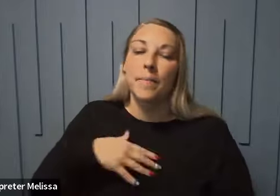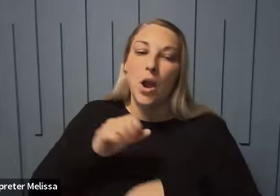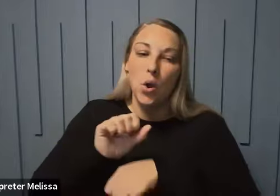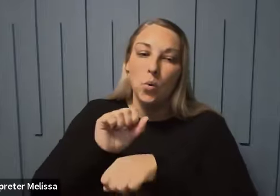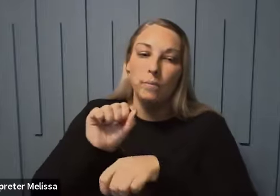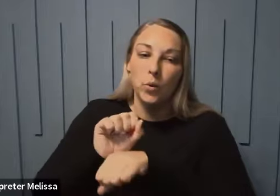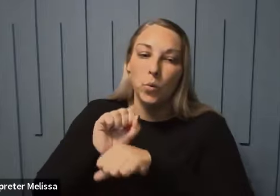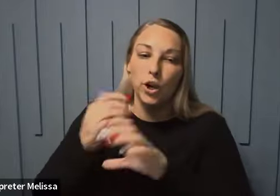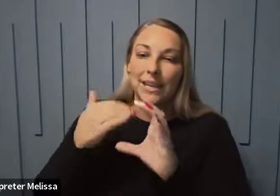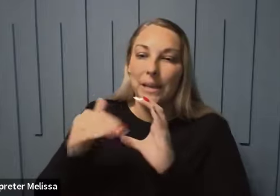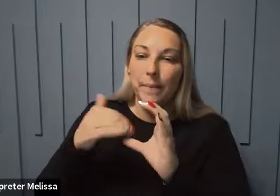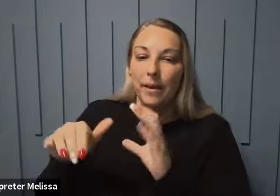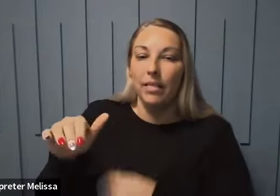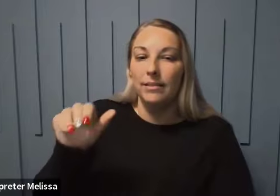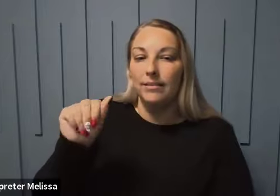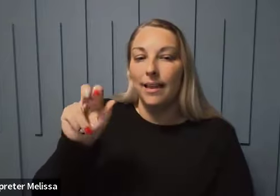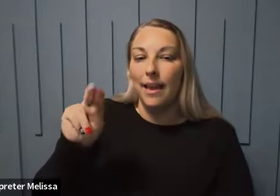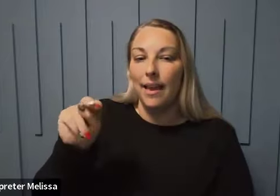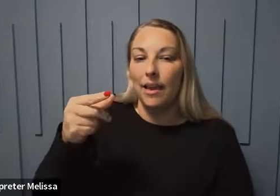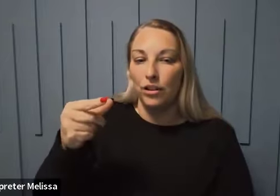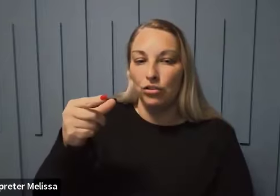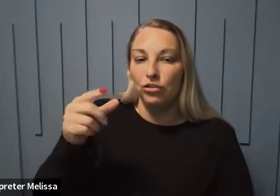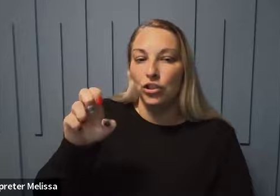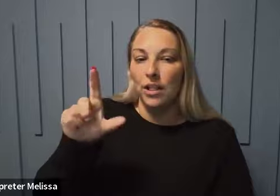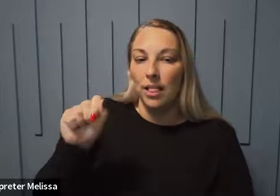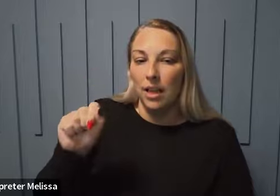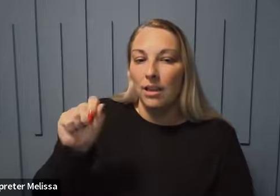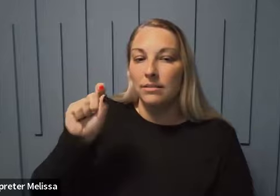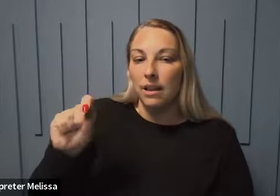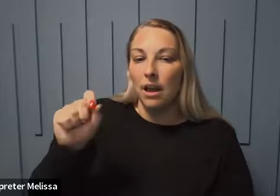email. And my email address is angela.kuhn,